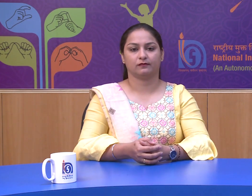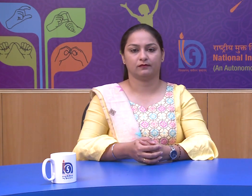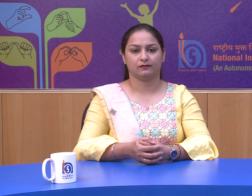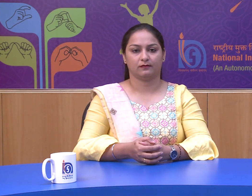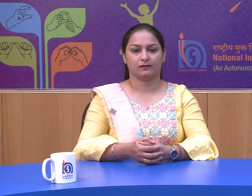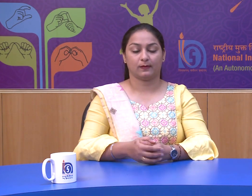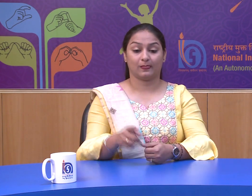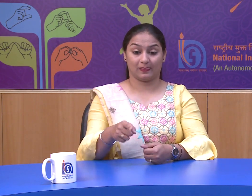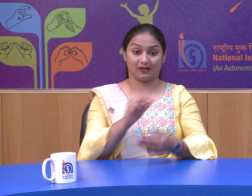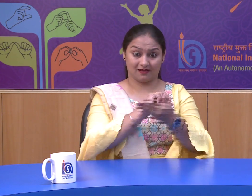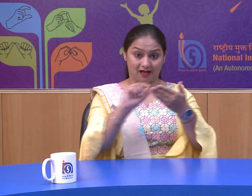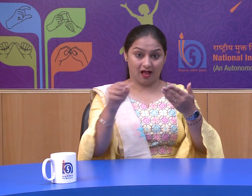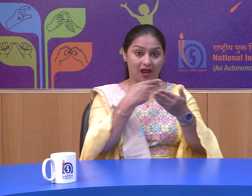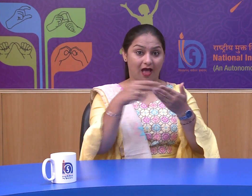The Kharoshthi script